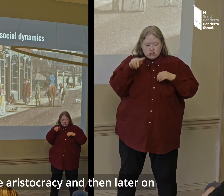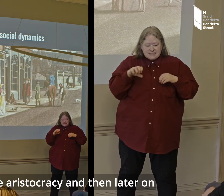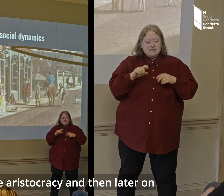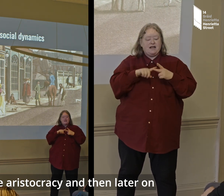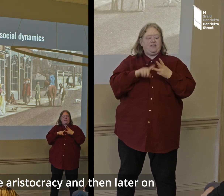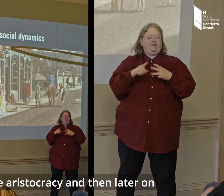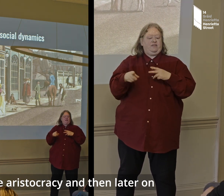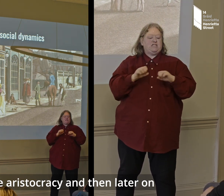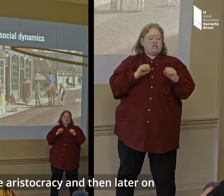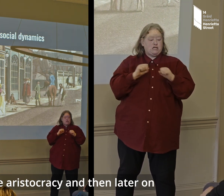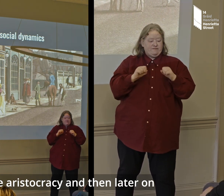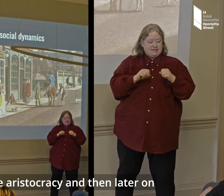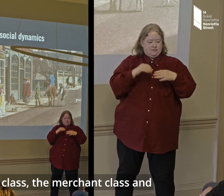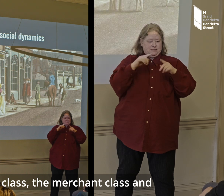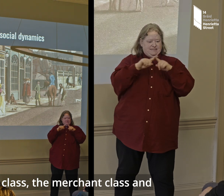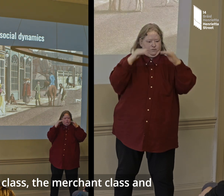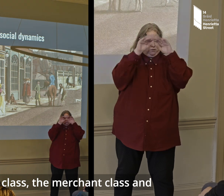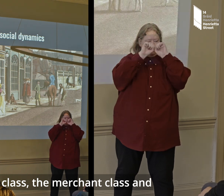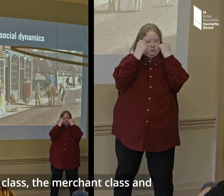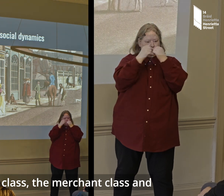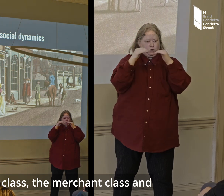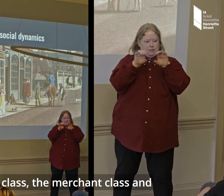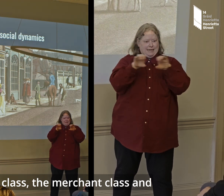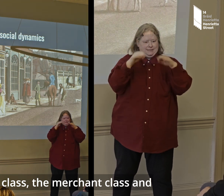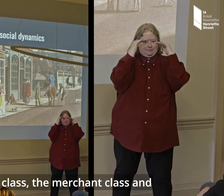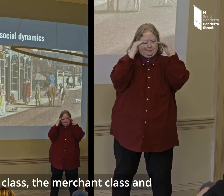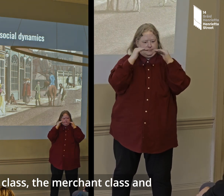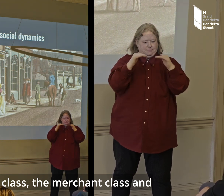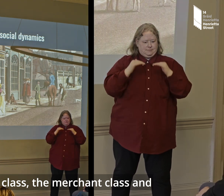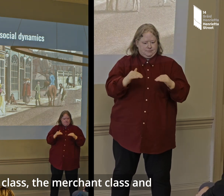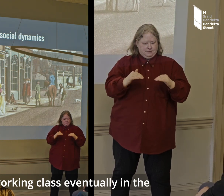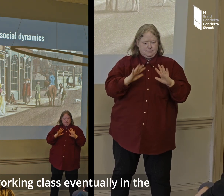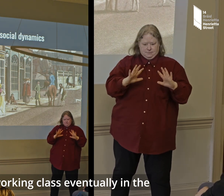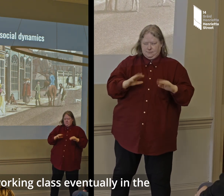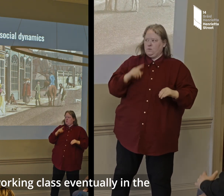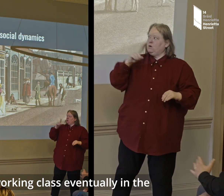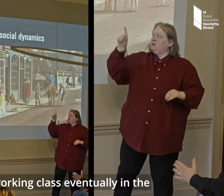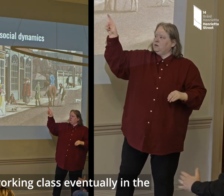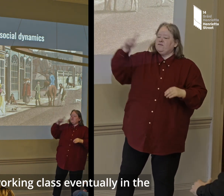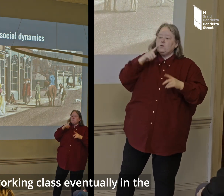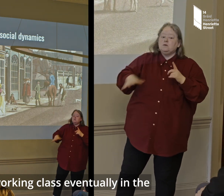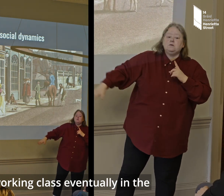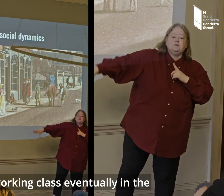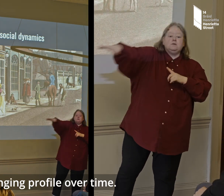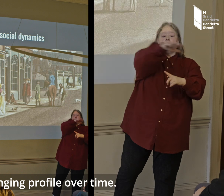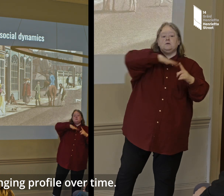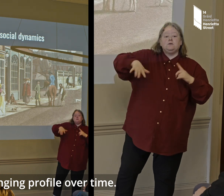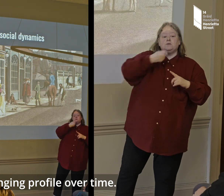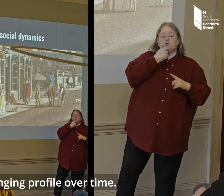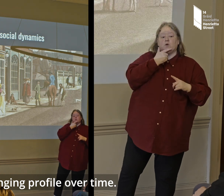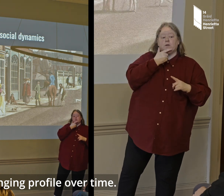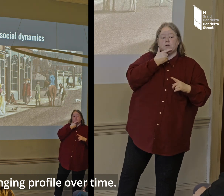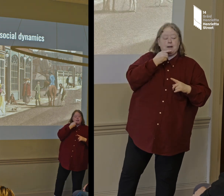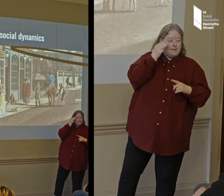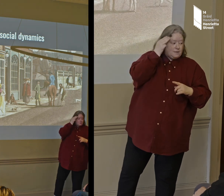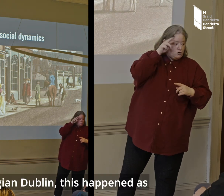of the aristocracy, and then later on the middle class, the merchant class, and then the working class eventually in the changing profile